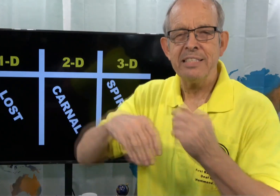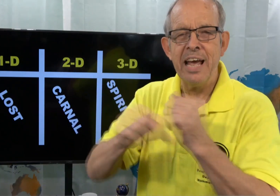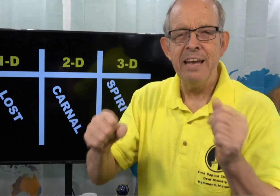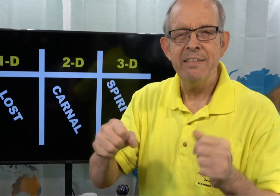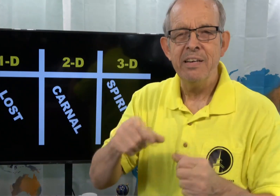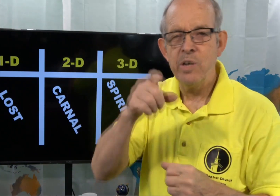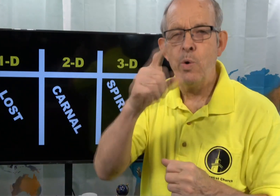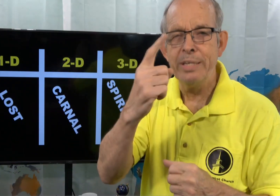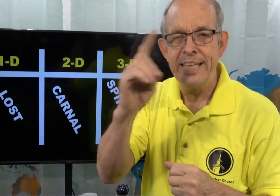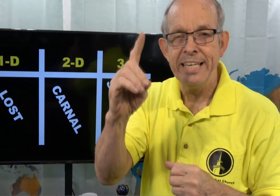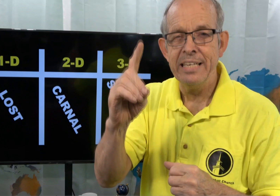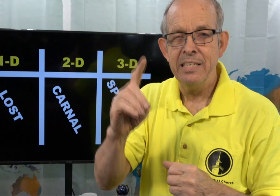stay, you're one day.